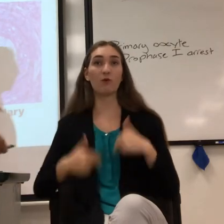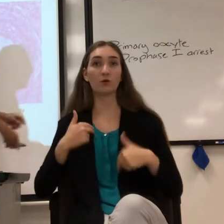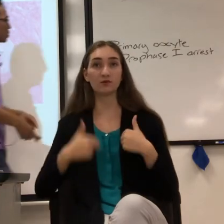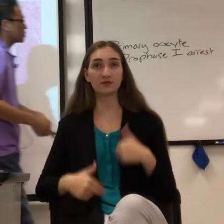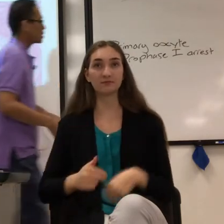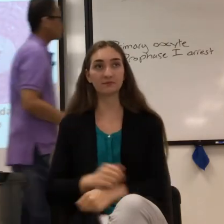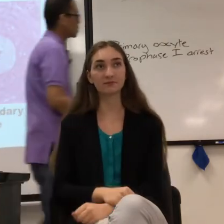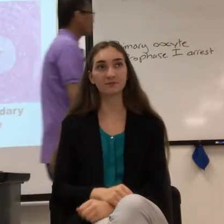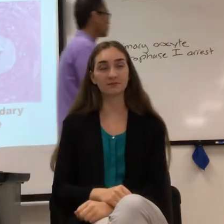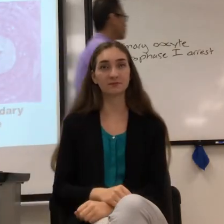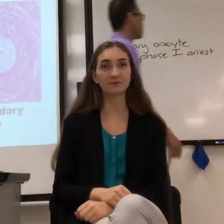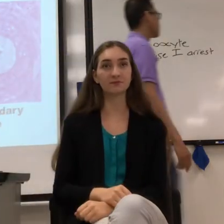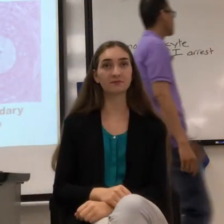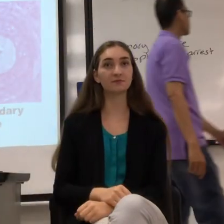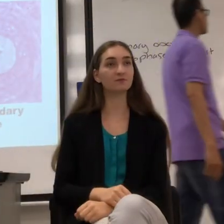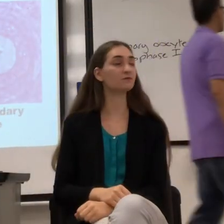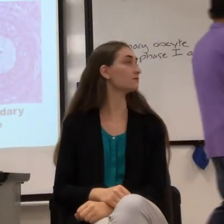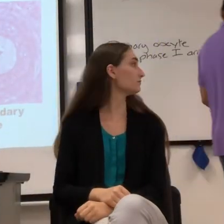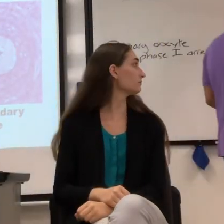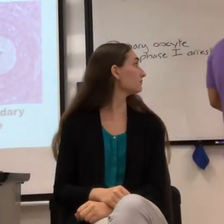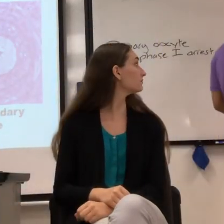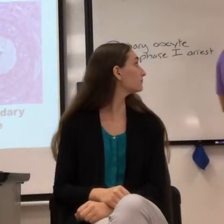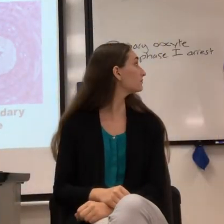Okay, so the zona pellucida.